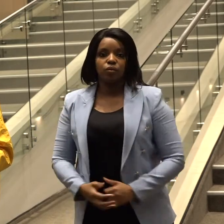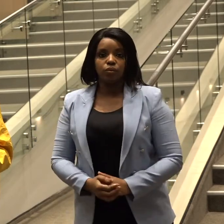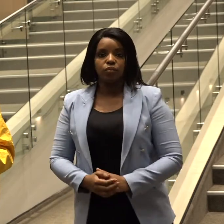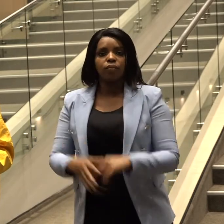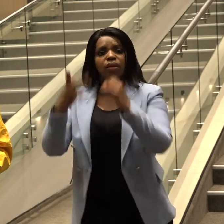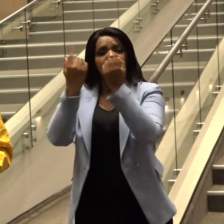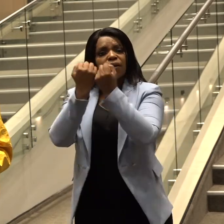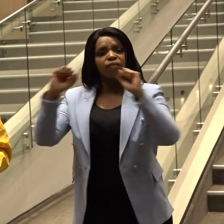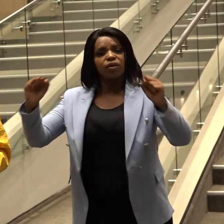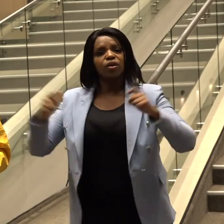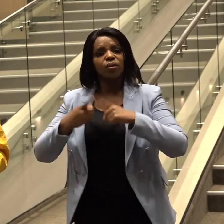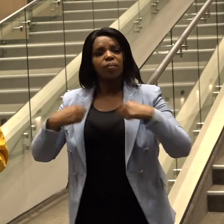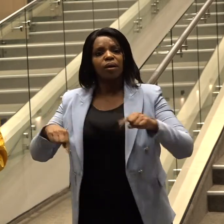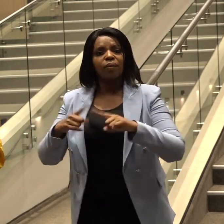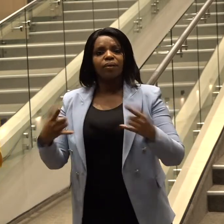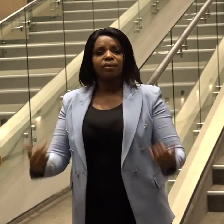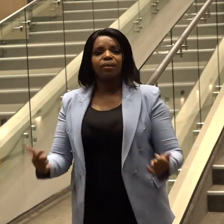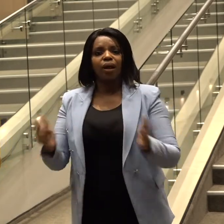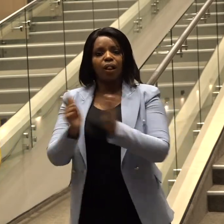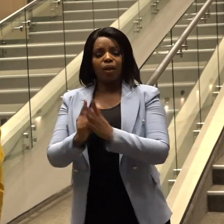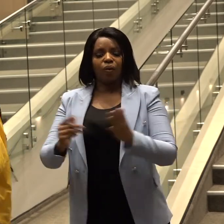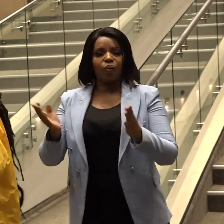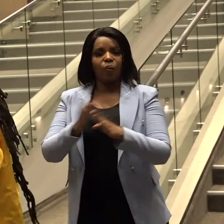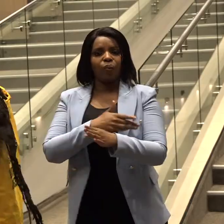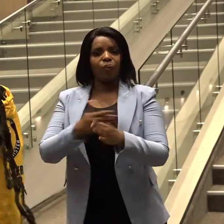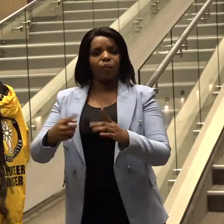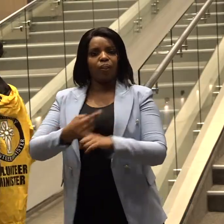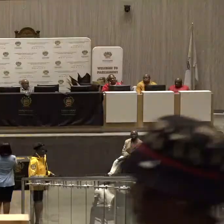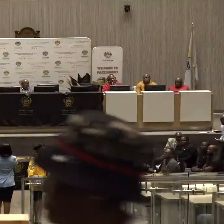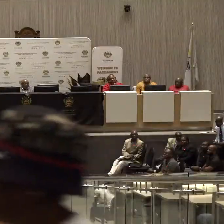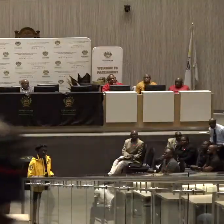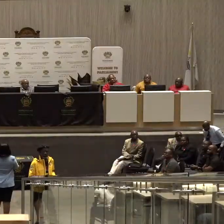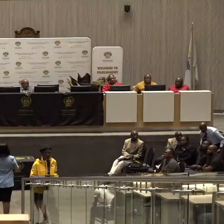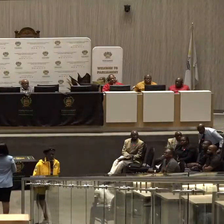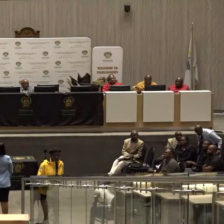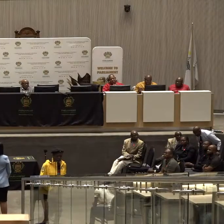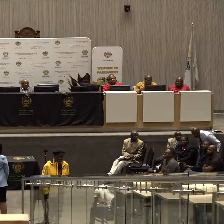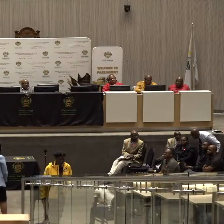is become Lawless I thank you everybody thank you